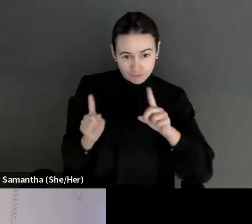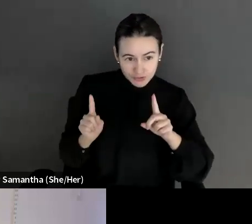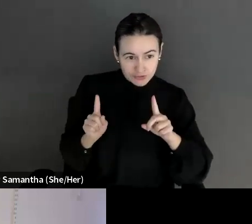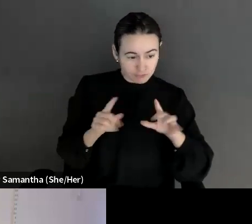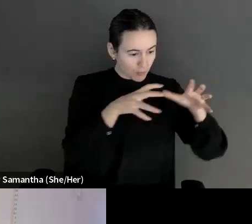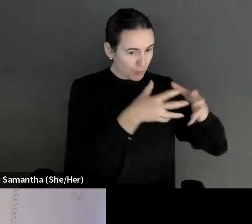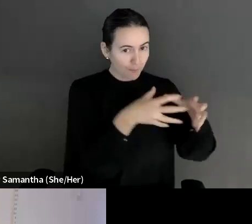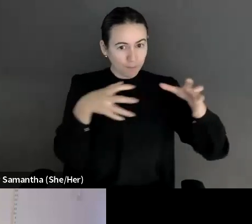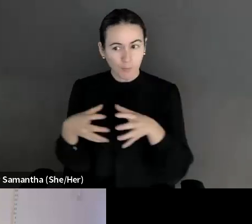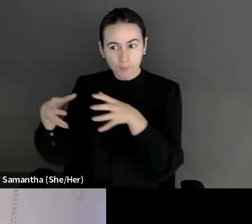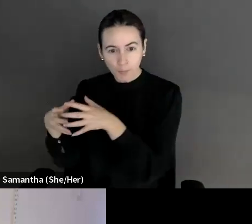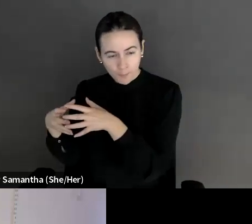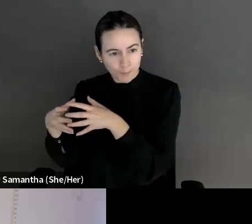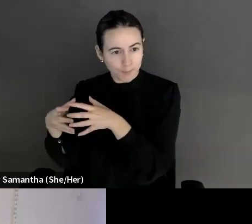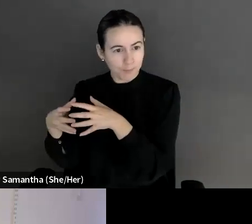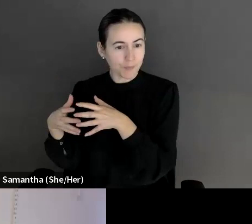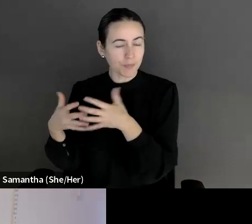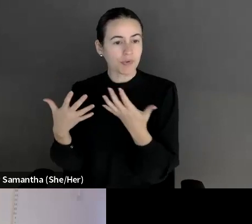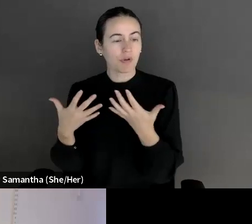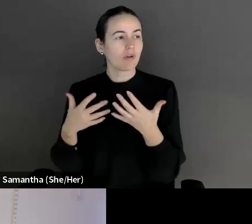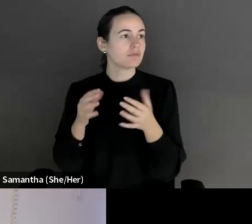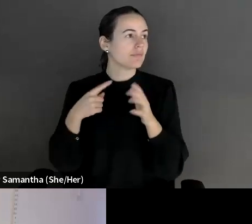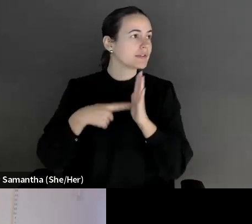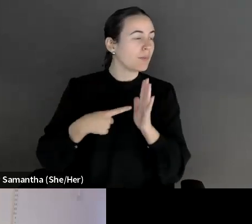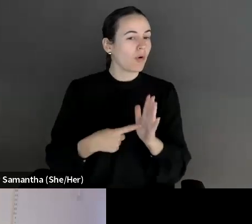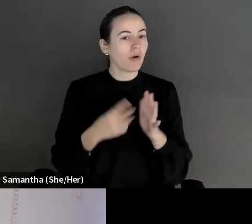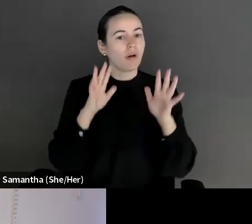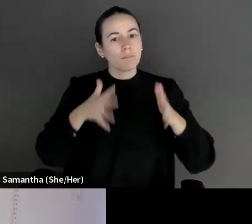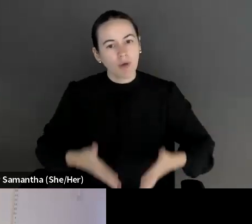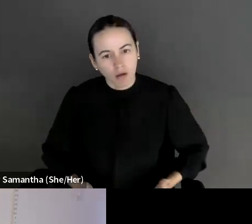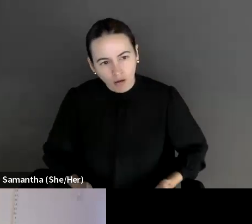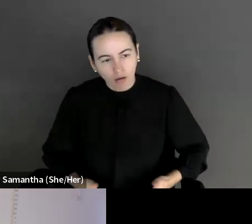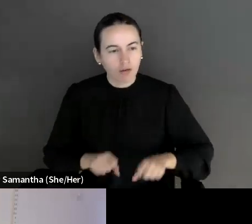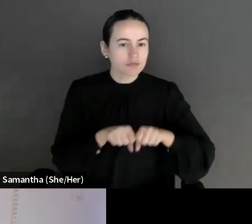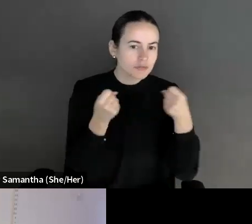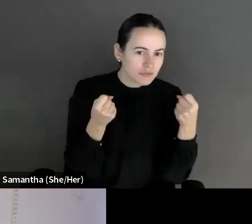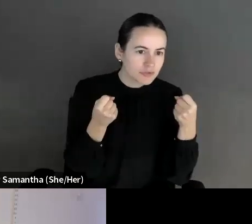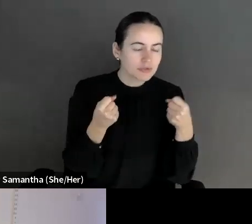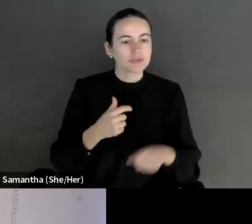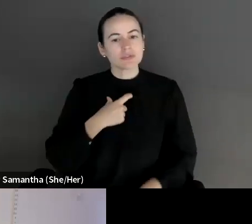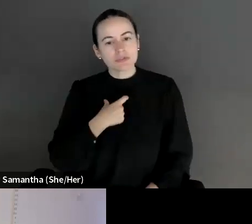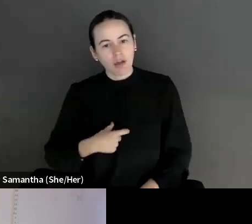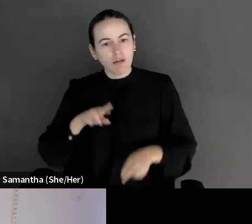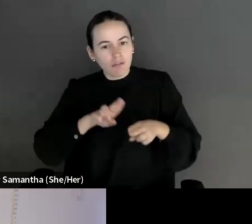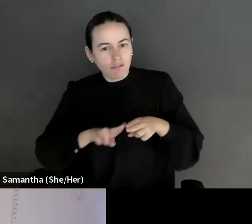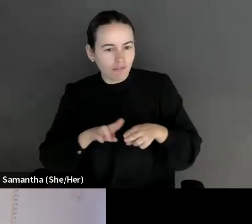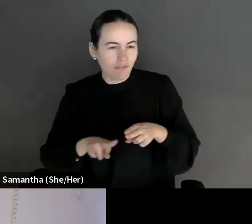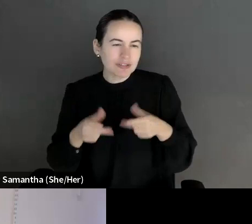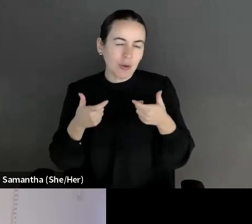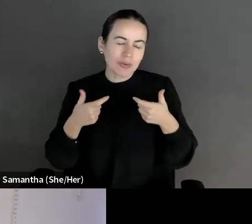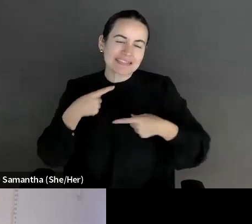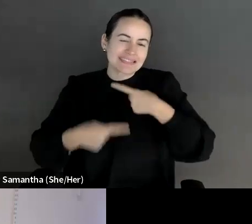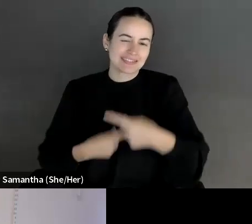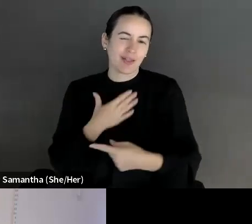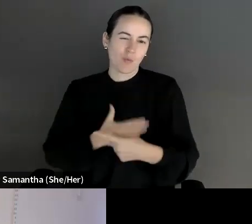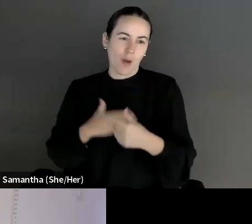groups and the amount of pauses, for example. So this is something we still need to do in further analysis, but thanks